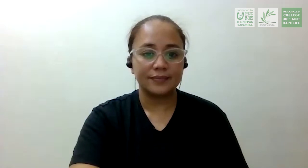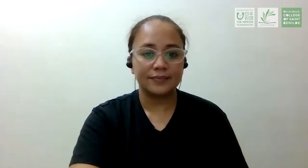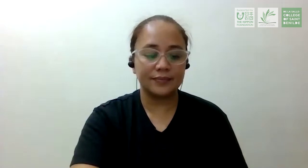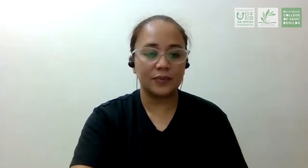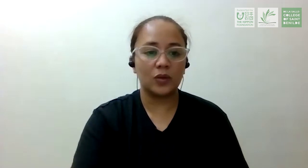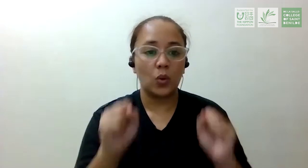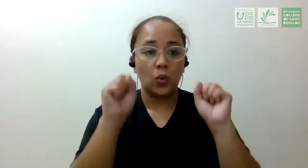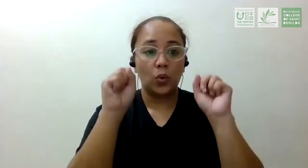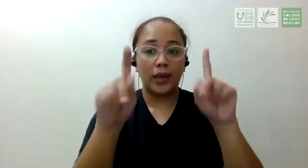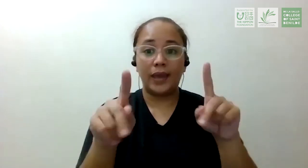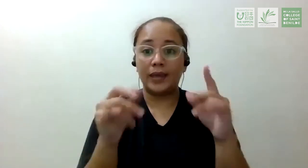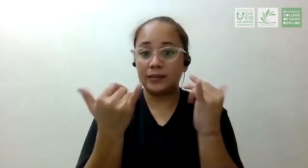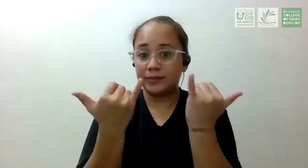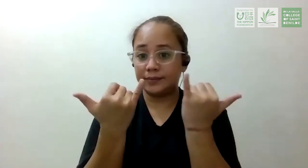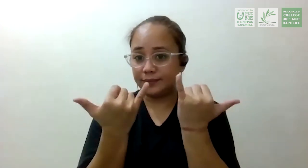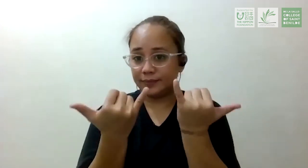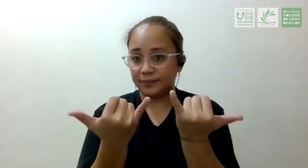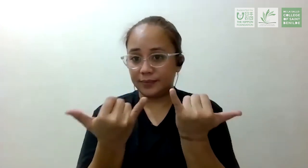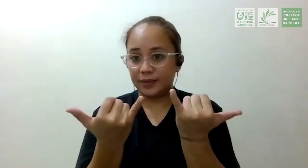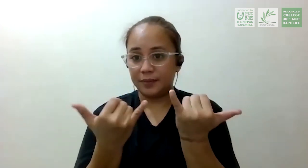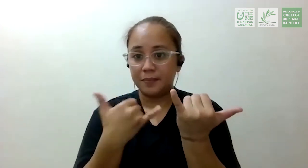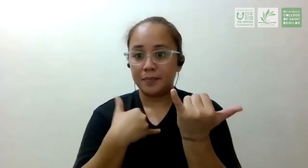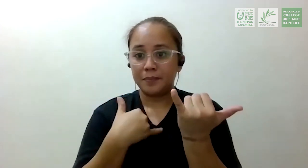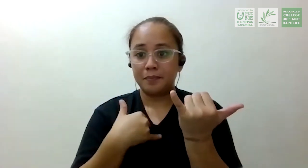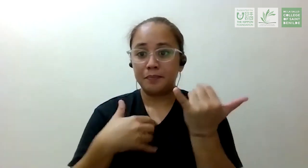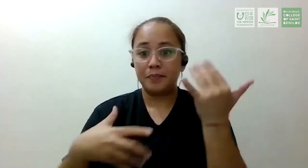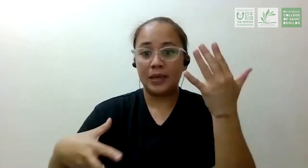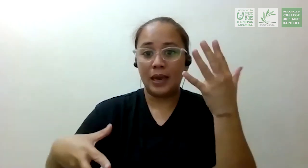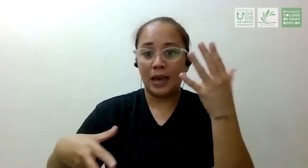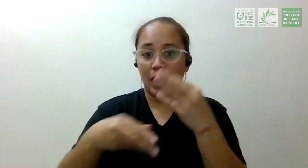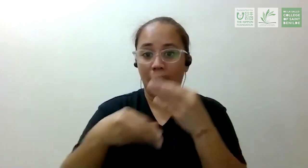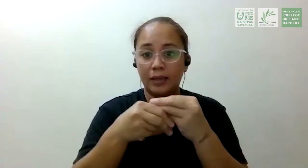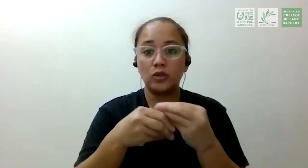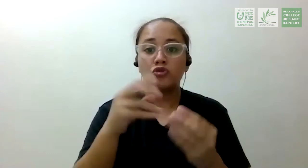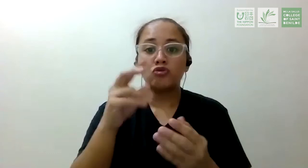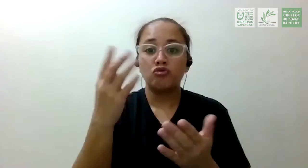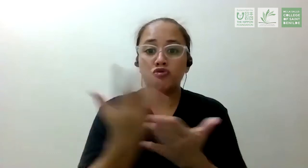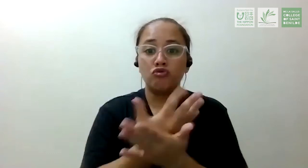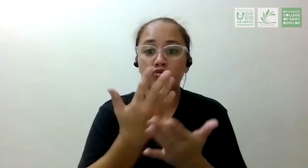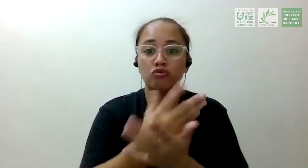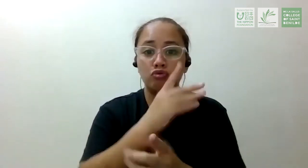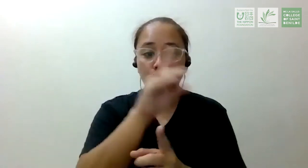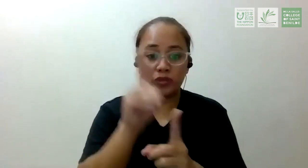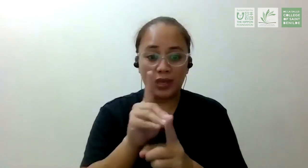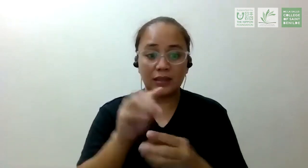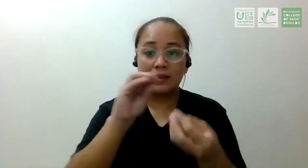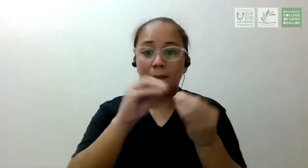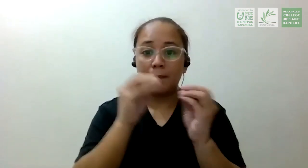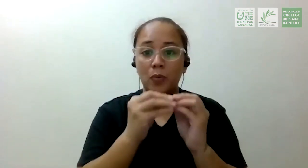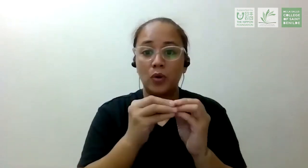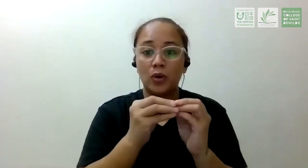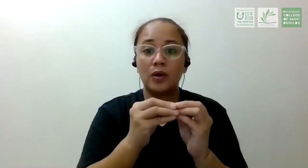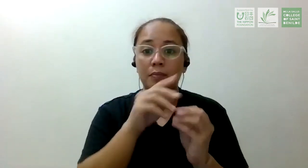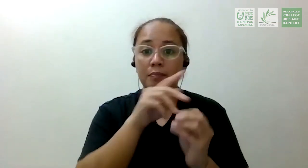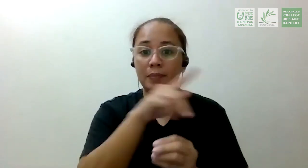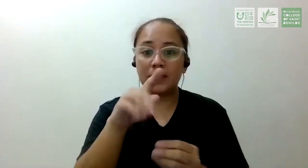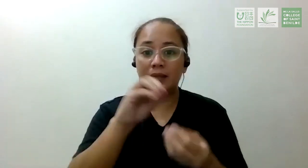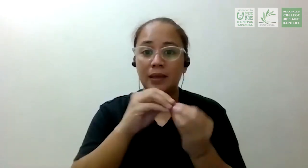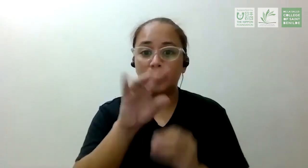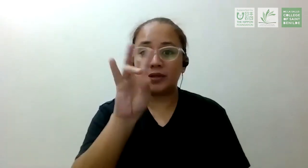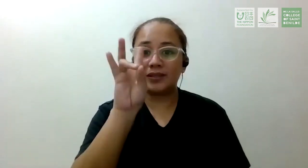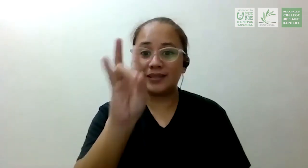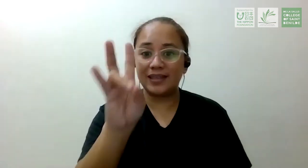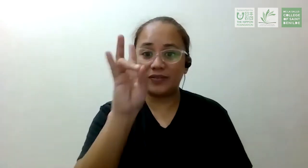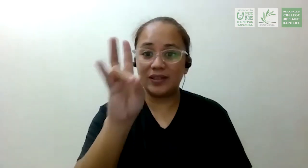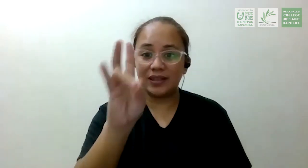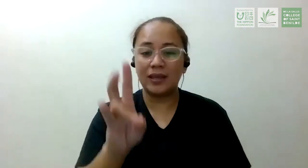Okay, now I've added 2 new dates on slide number 70, and they're in